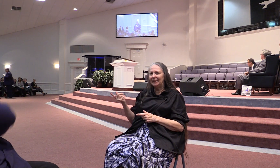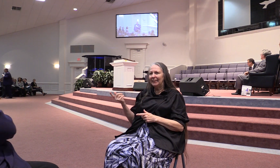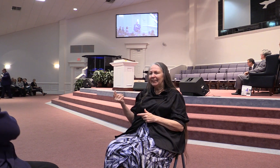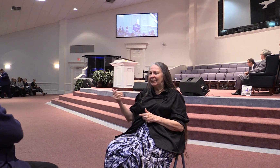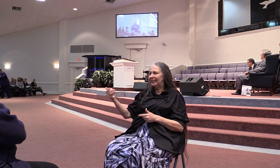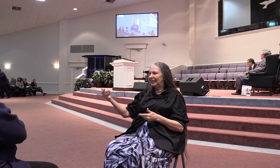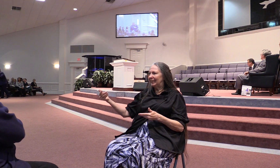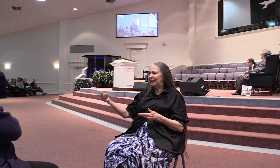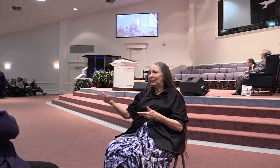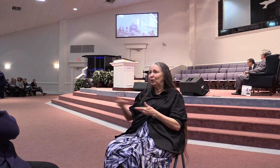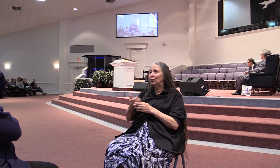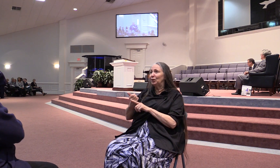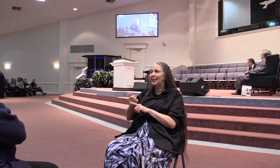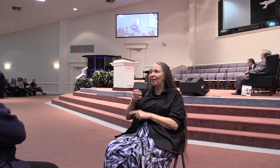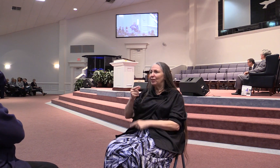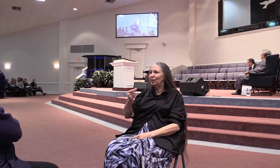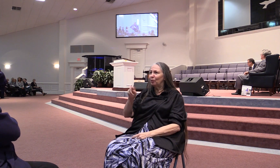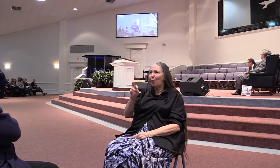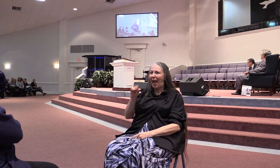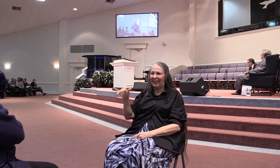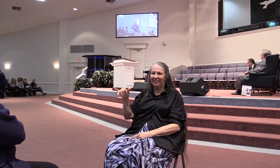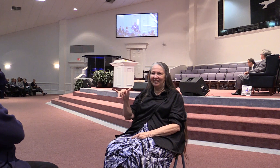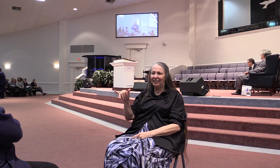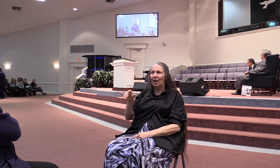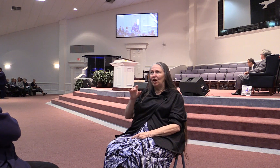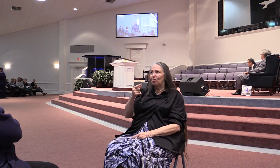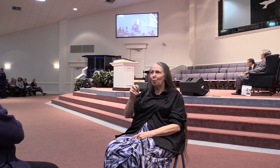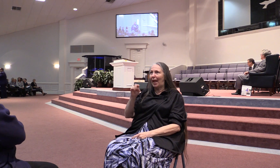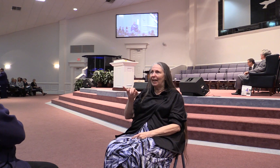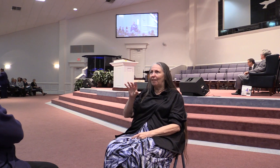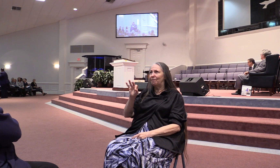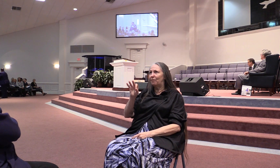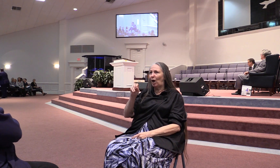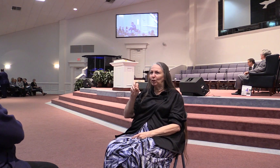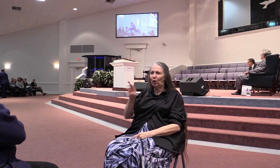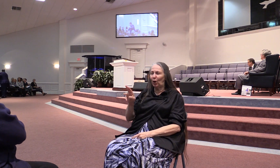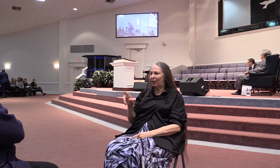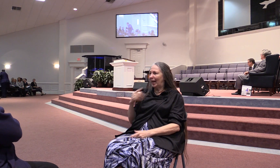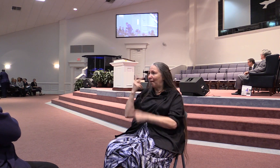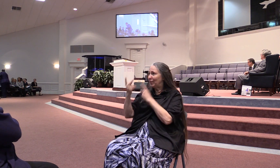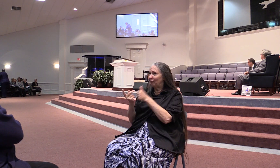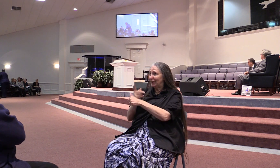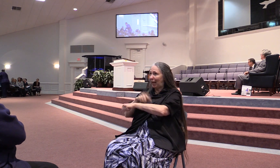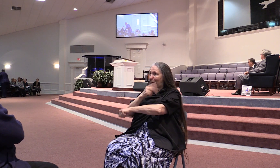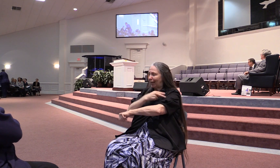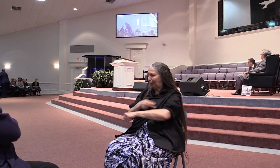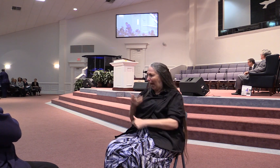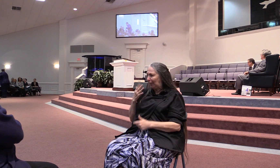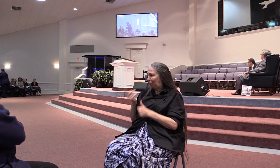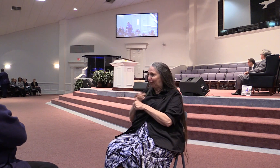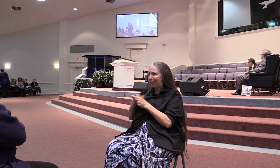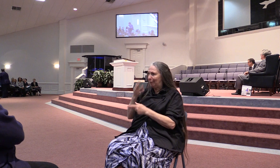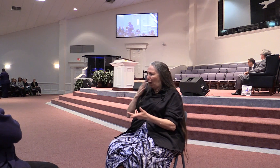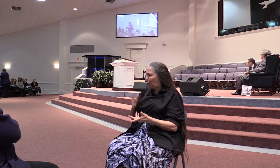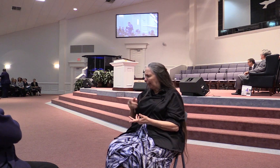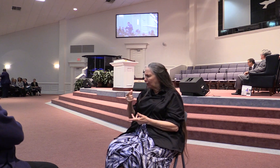introduce herself to you as Granny. That's all anybody knows here in our church, Granny Foster. I visited her in the hospital the first time. I didn't even know her first name.